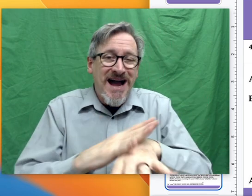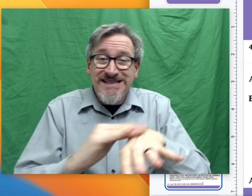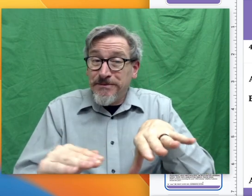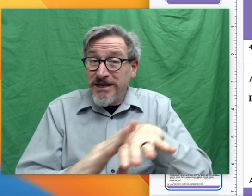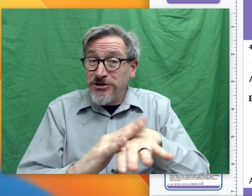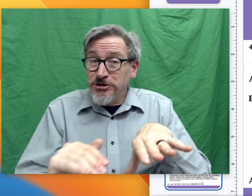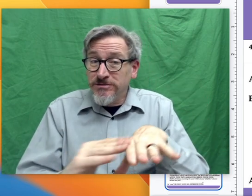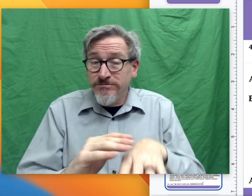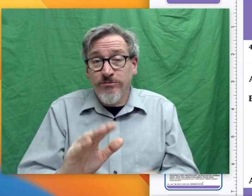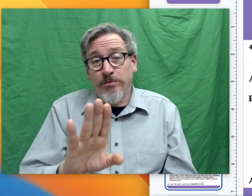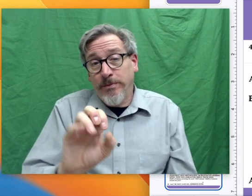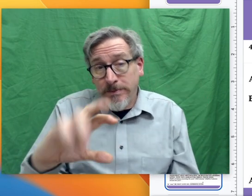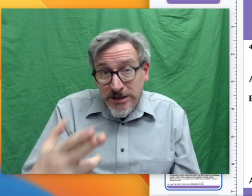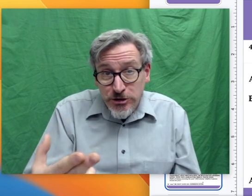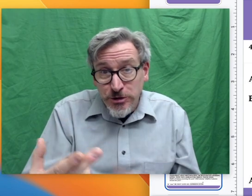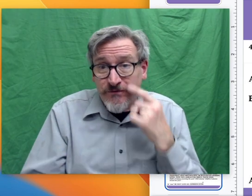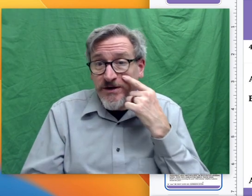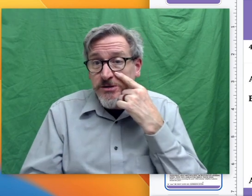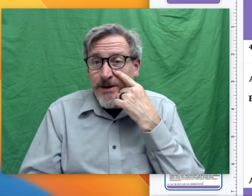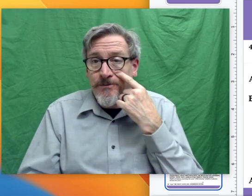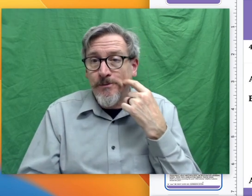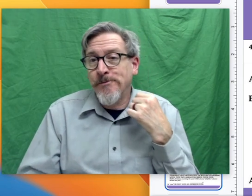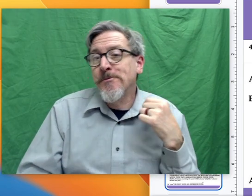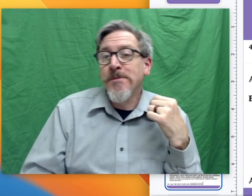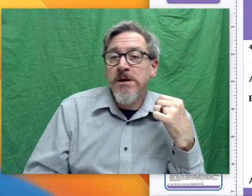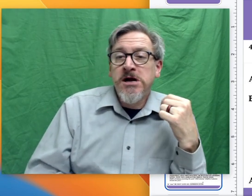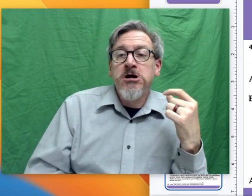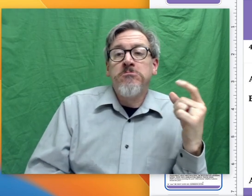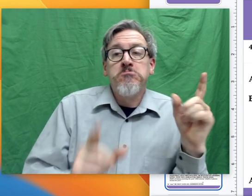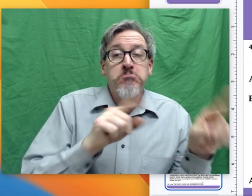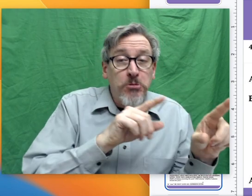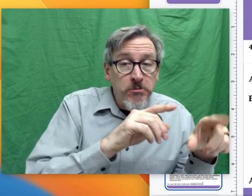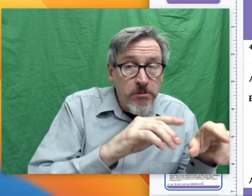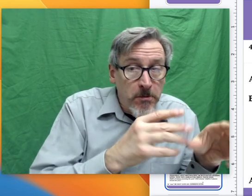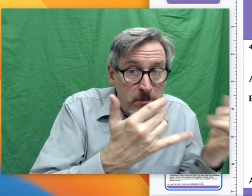I sign beach. Beach, you can figure spell.